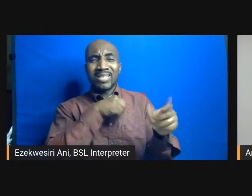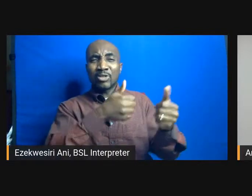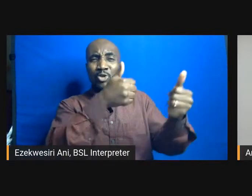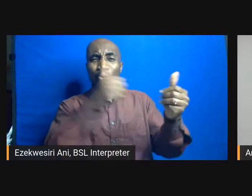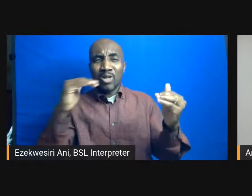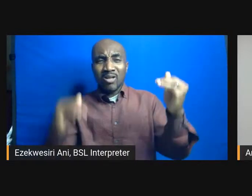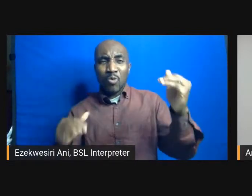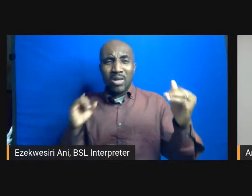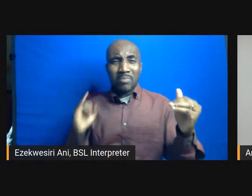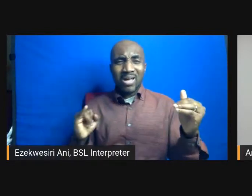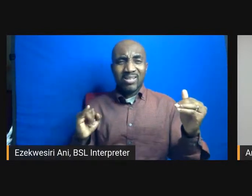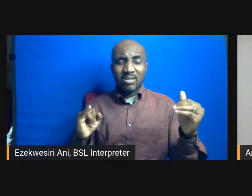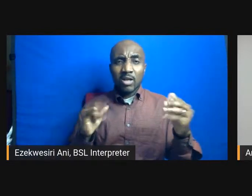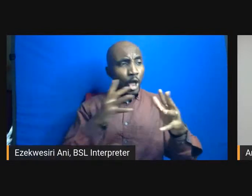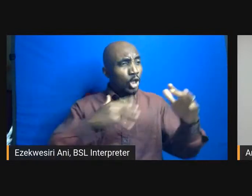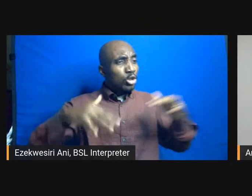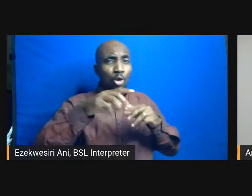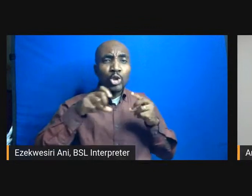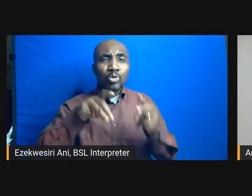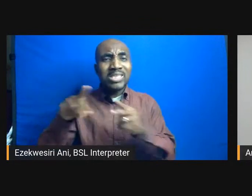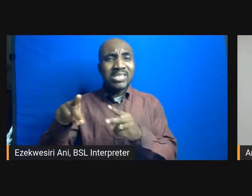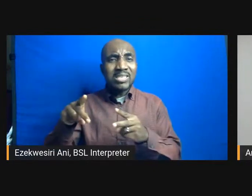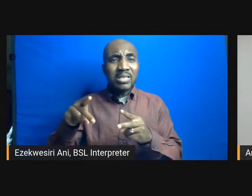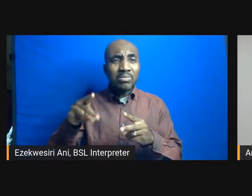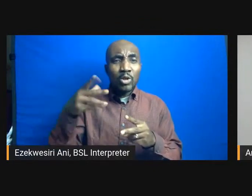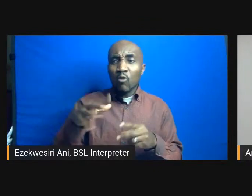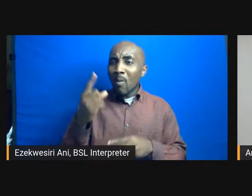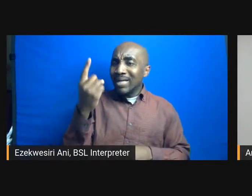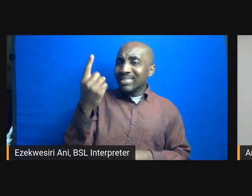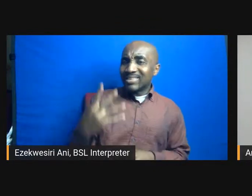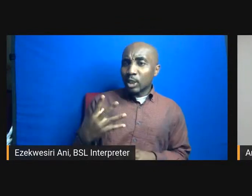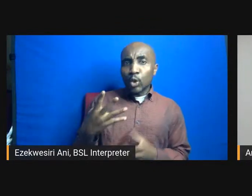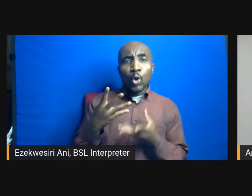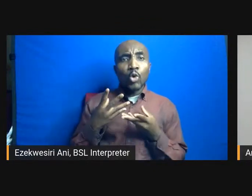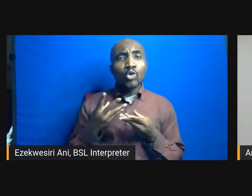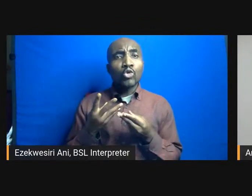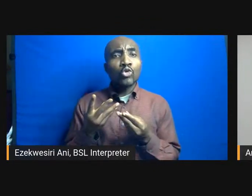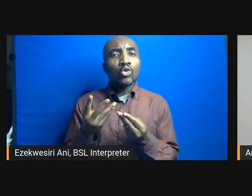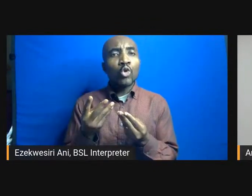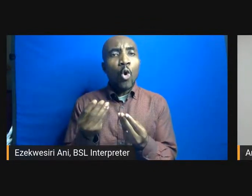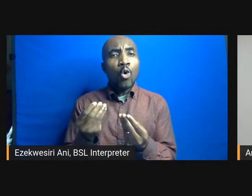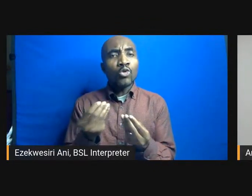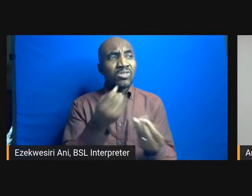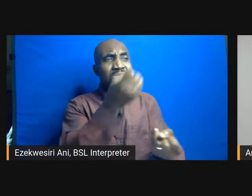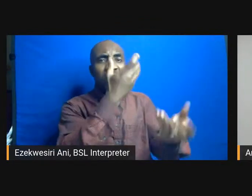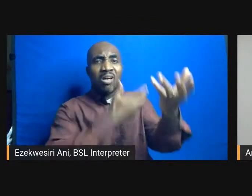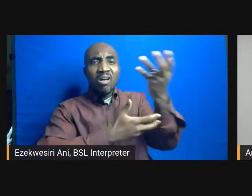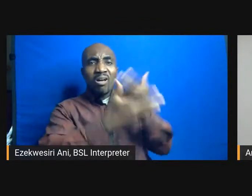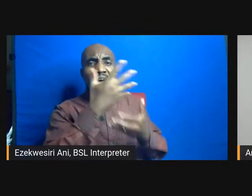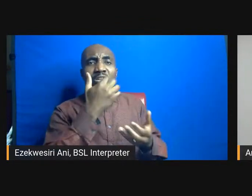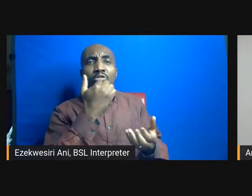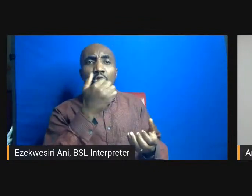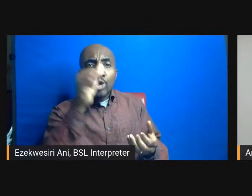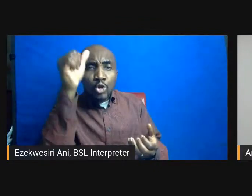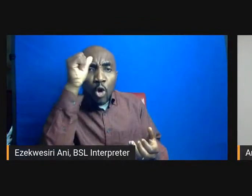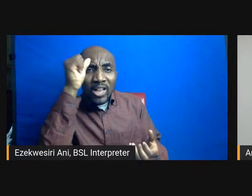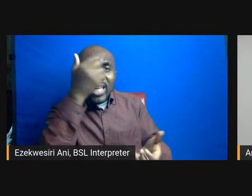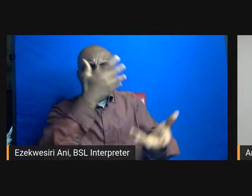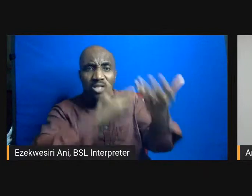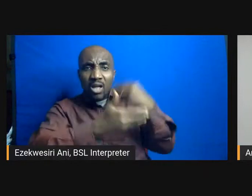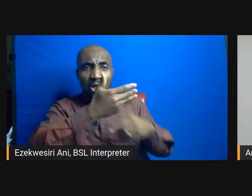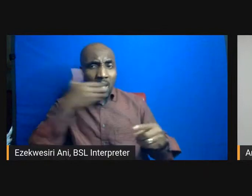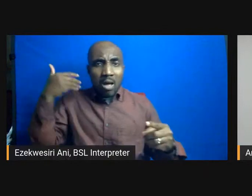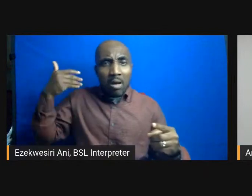Social systems that are based on single source knowledge that has been passed on from generation to